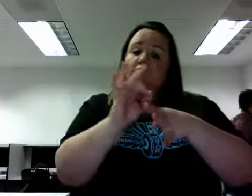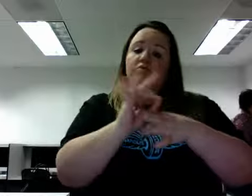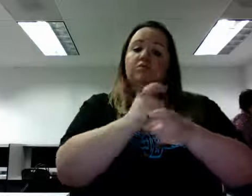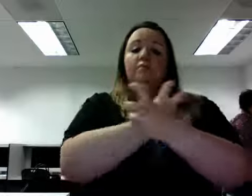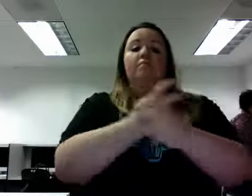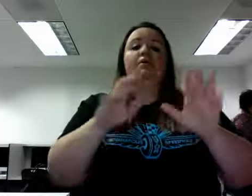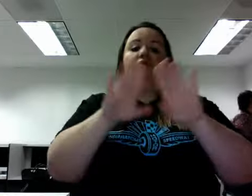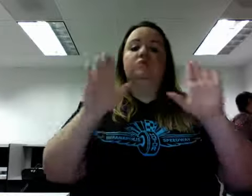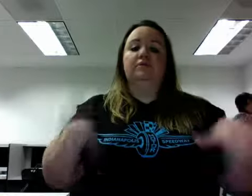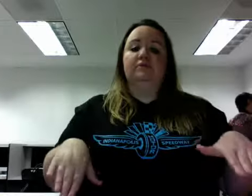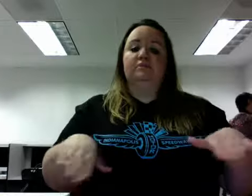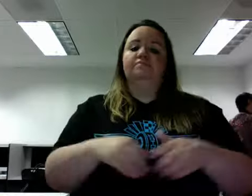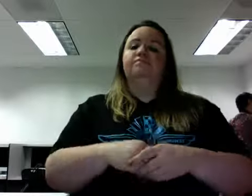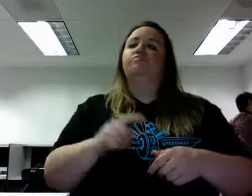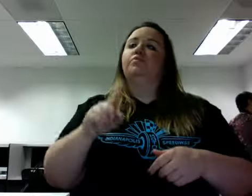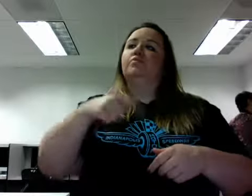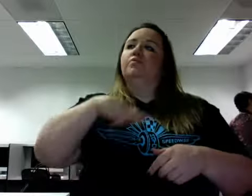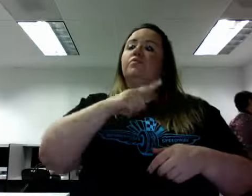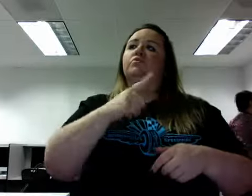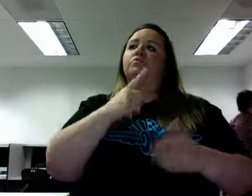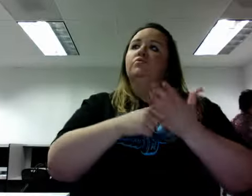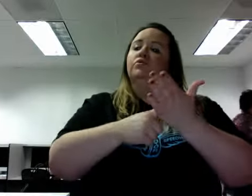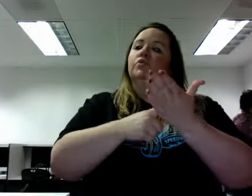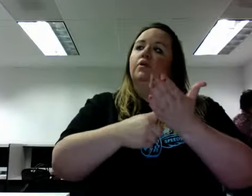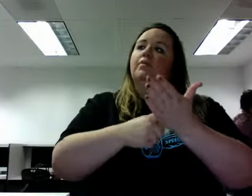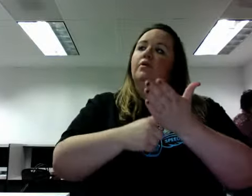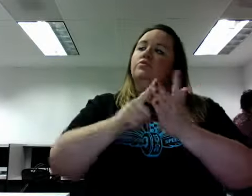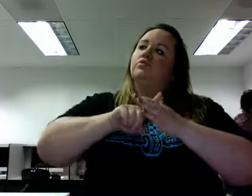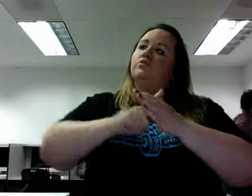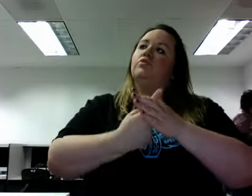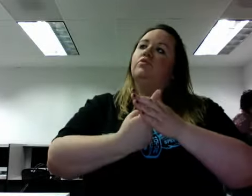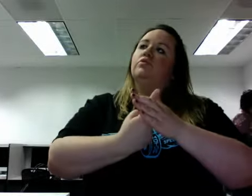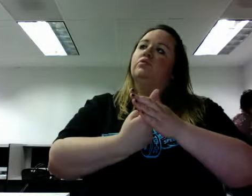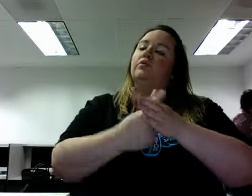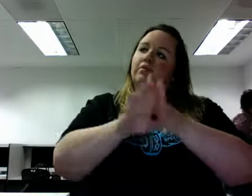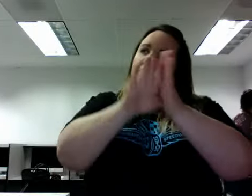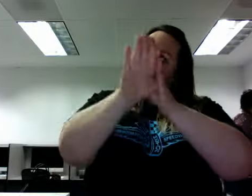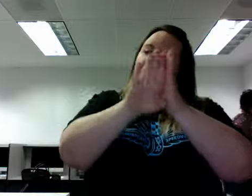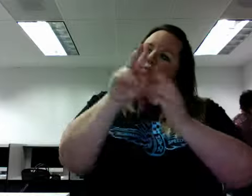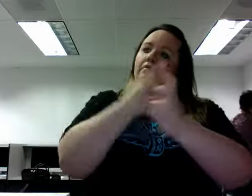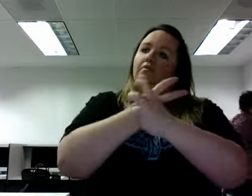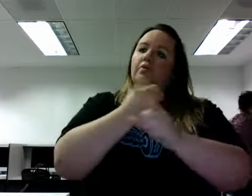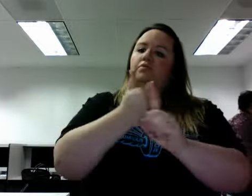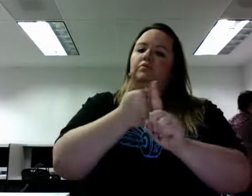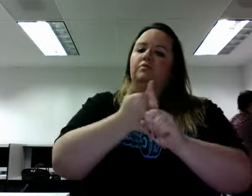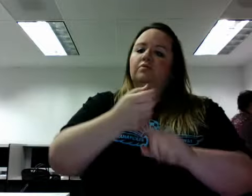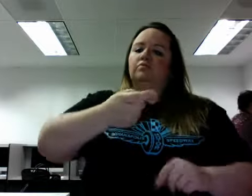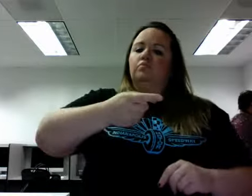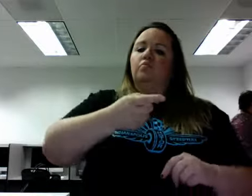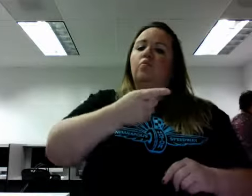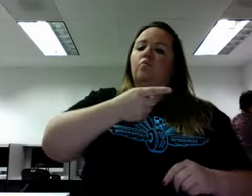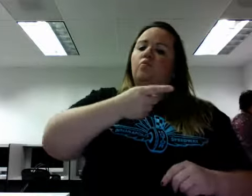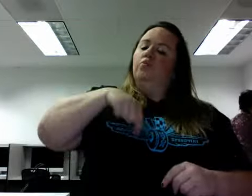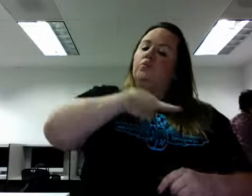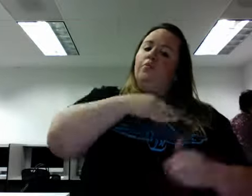beginnings of the developing of the bone itself. Now, when you guys and girls, when we were all born, when we first came into this world,